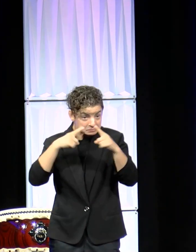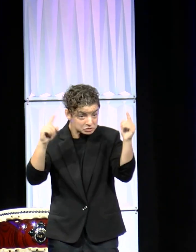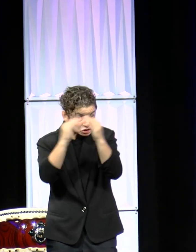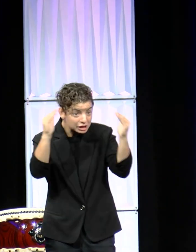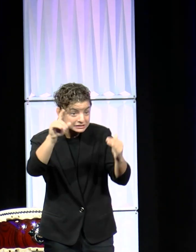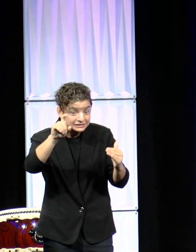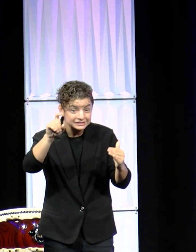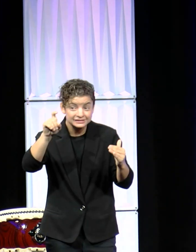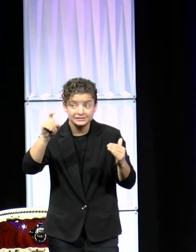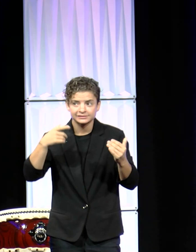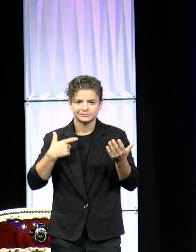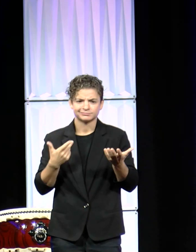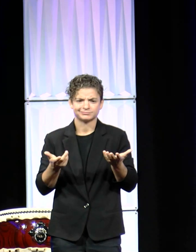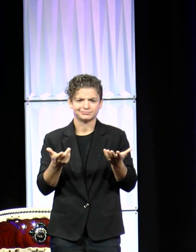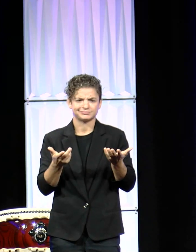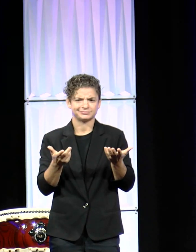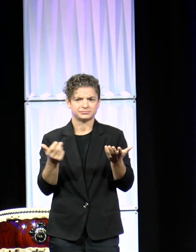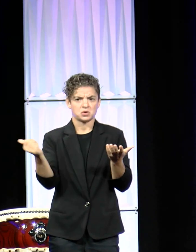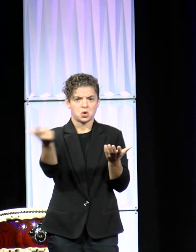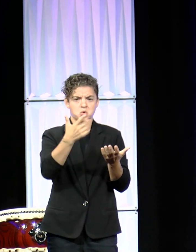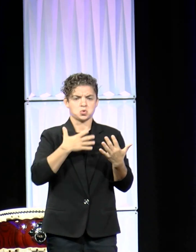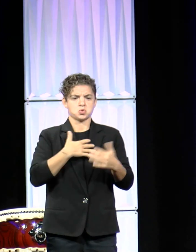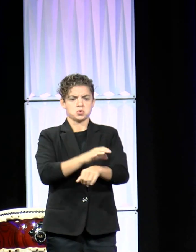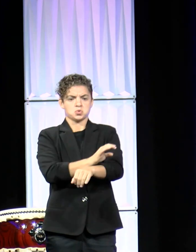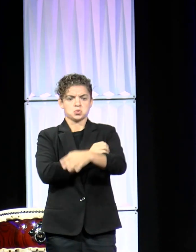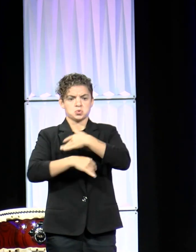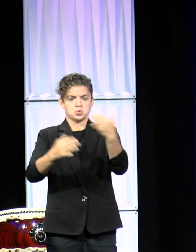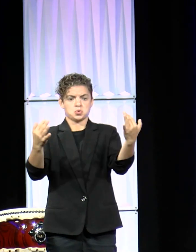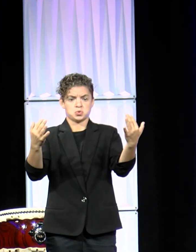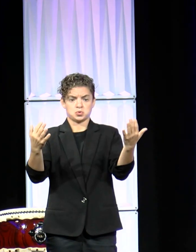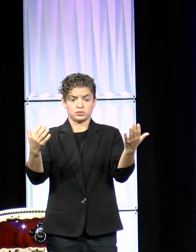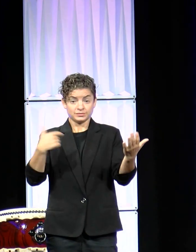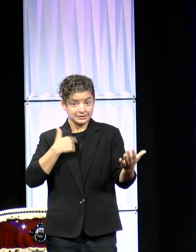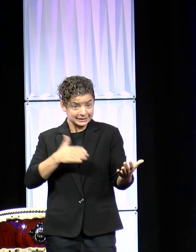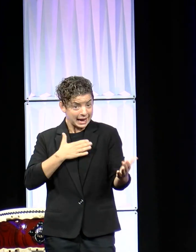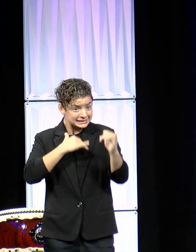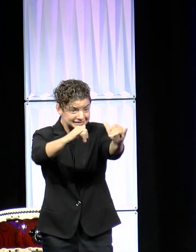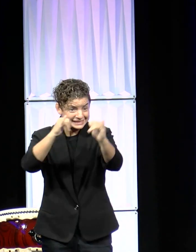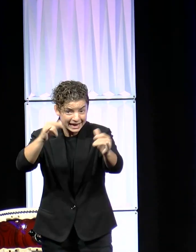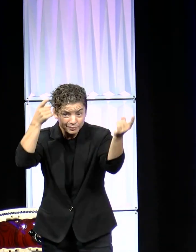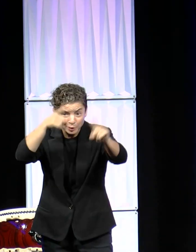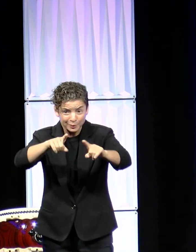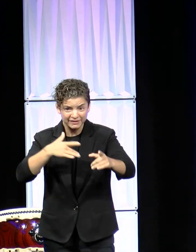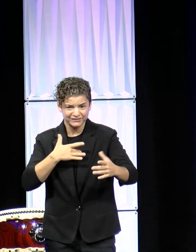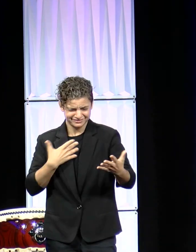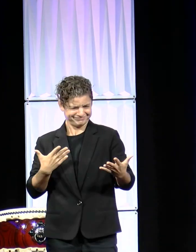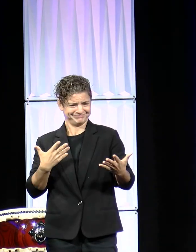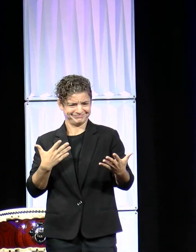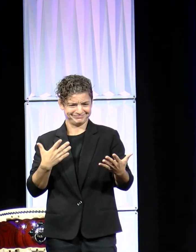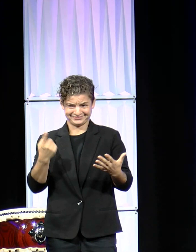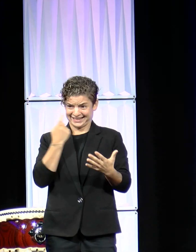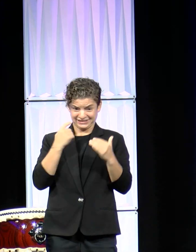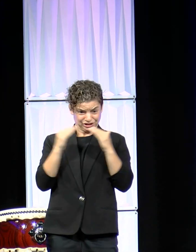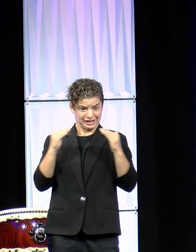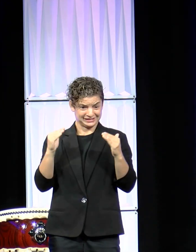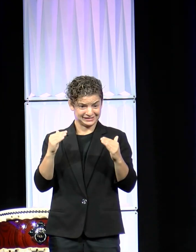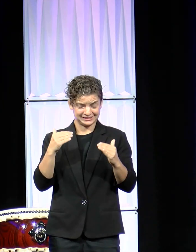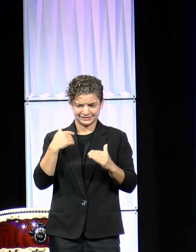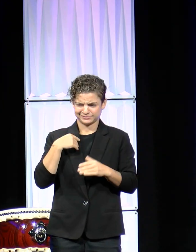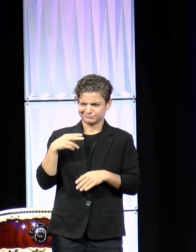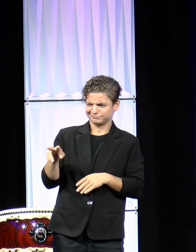I'm glad I had the same reactions in the audience. For me, I was a bit confused and baffled by the